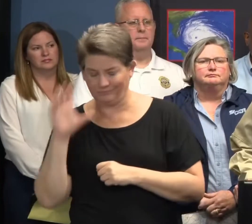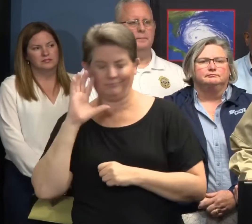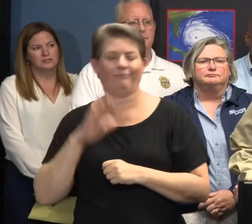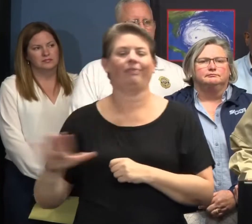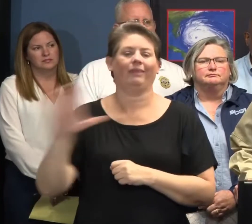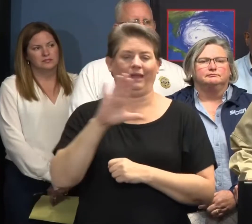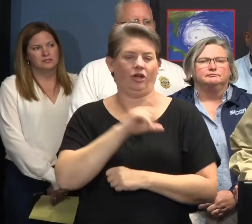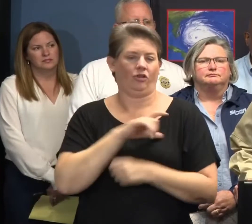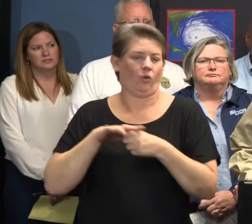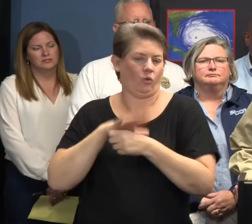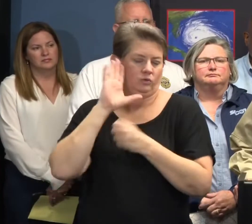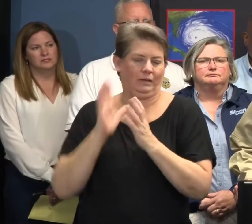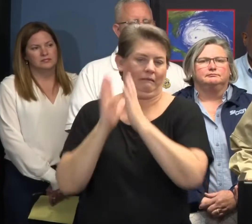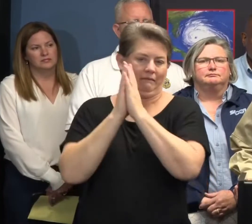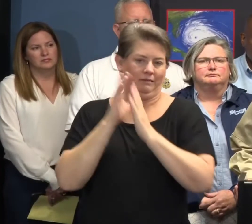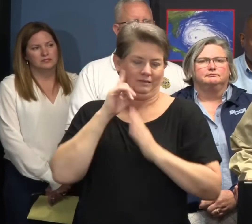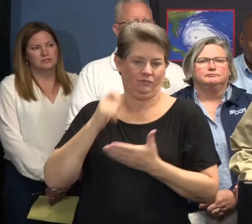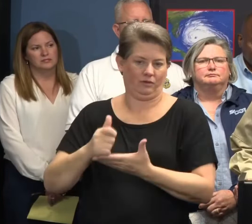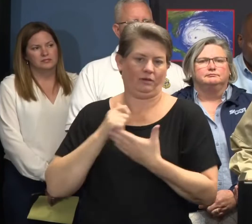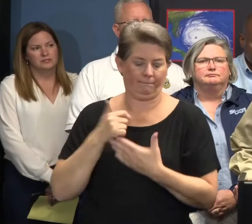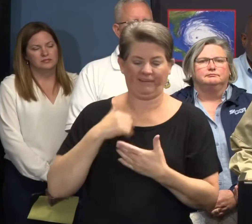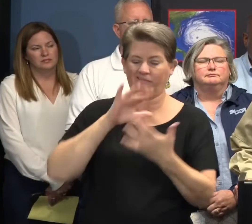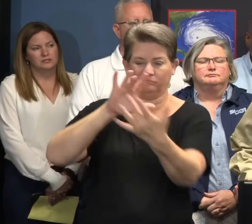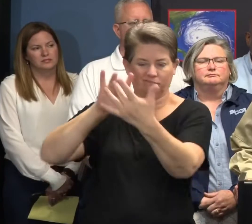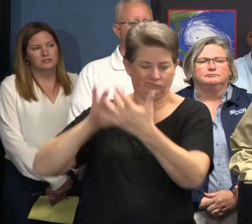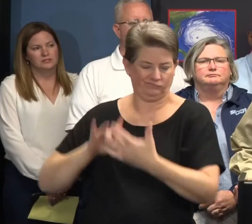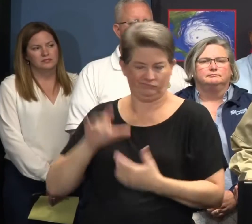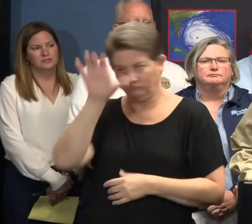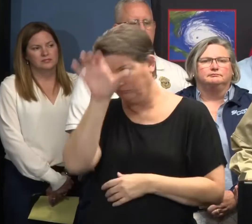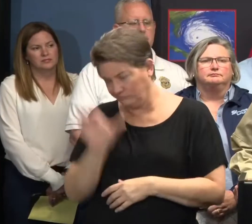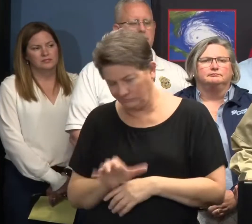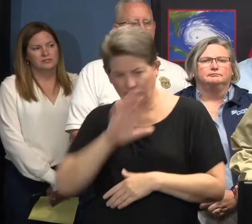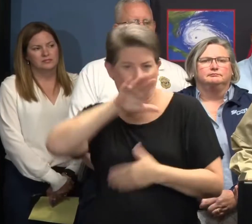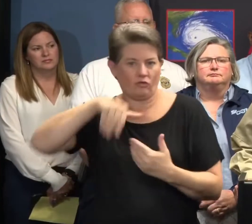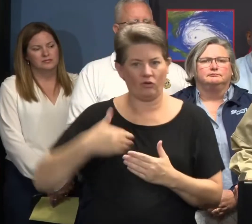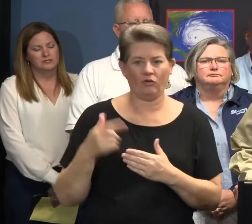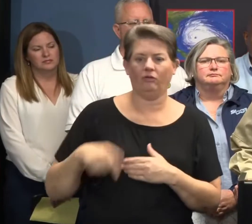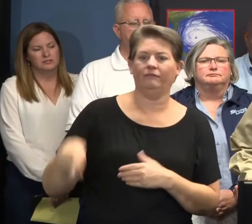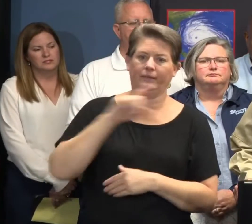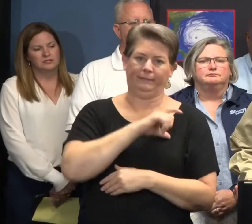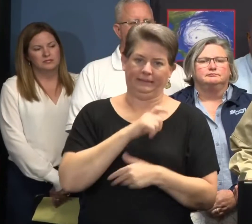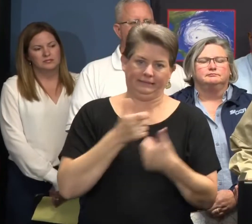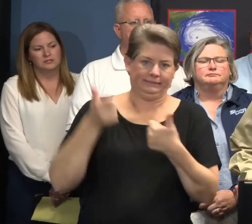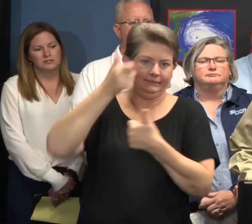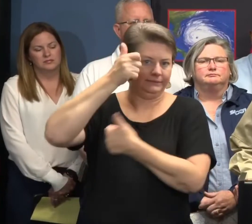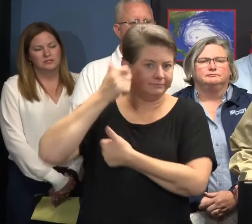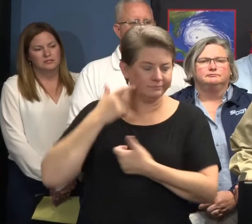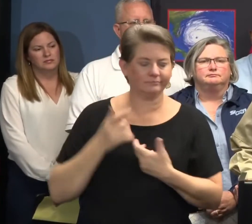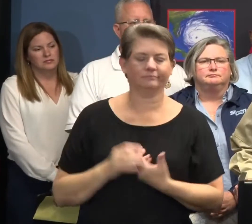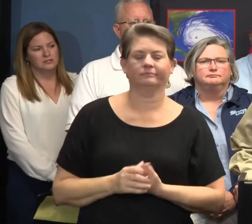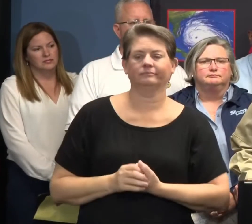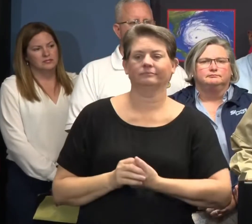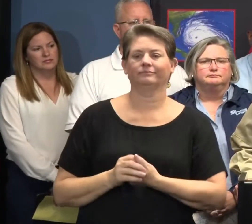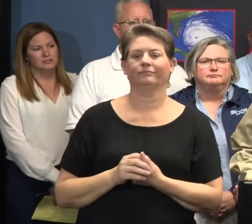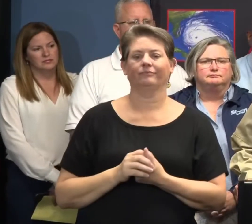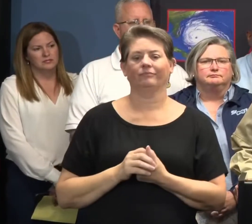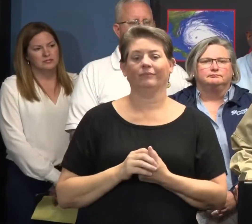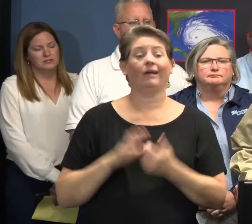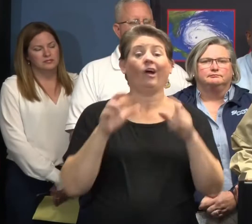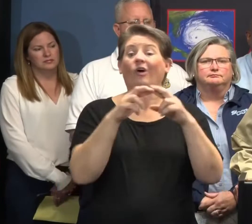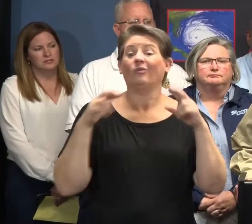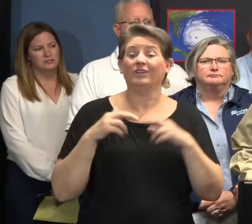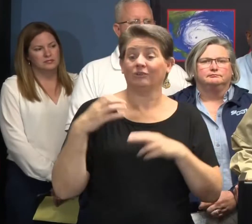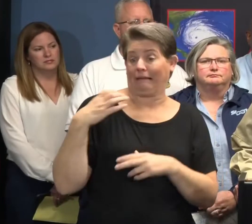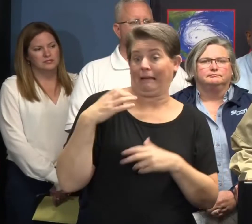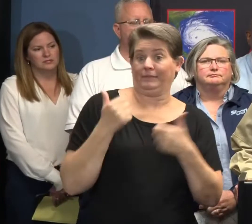that. I've personally been in contact with the chiefs and sheriffs along our coastal this morning, as well as our regional captains are